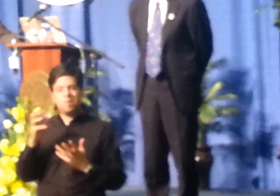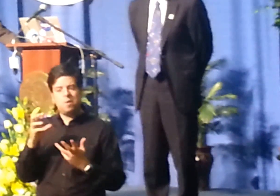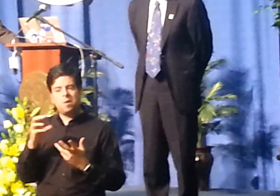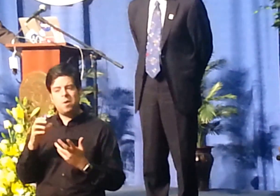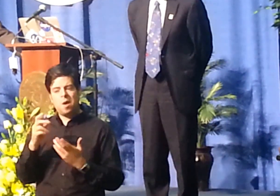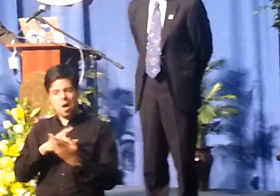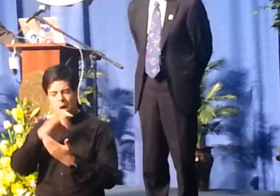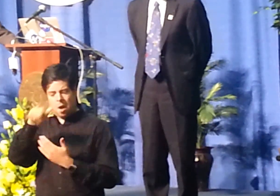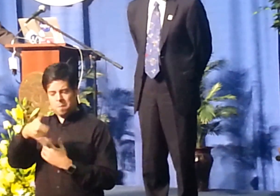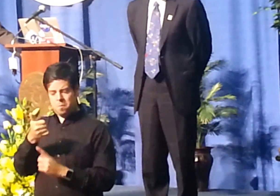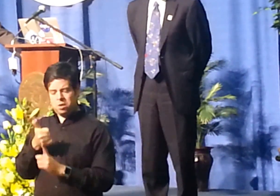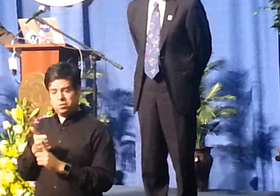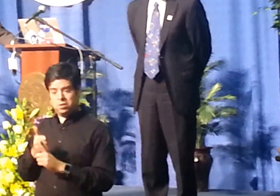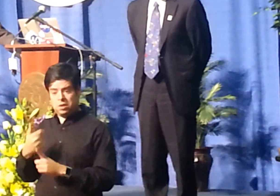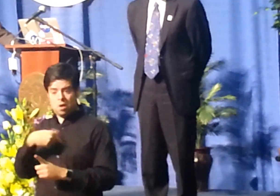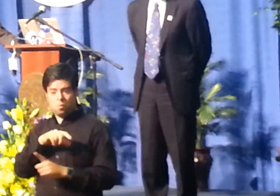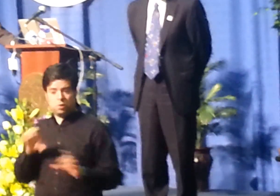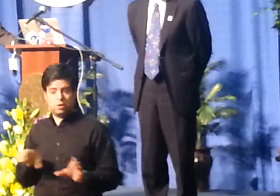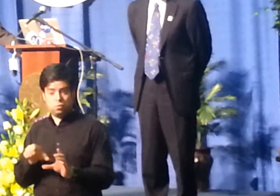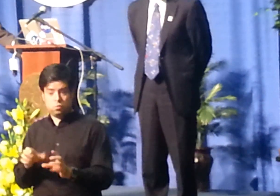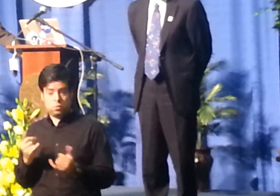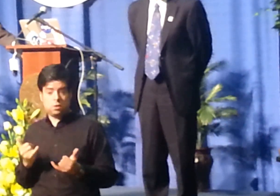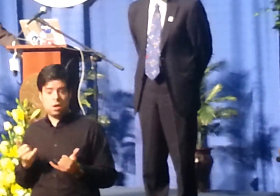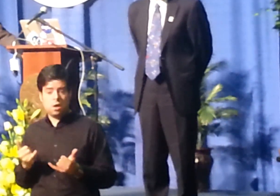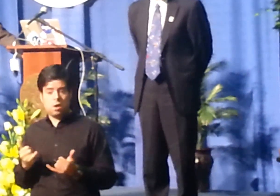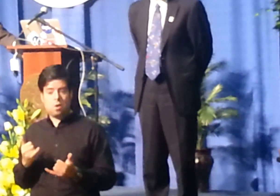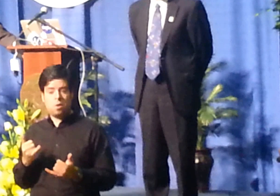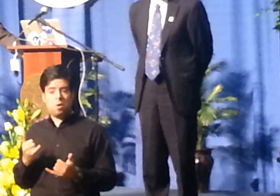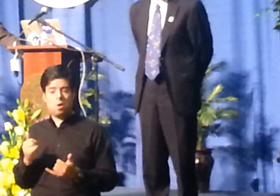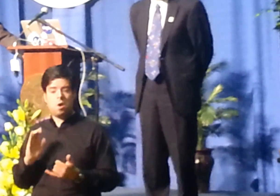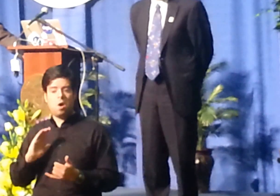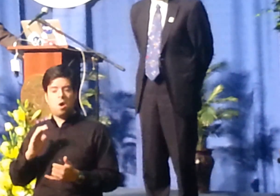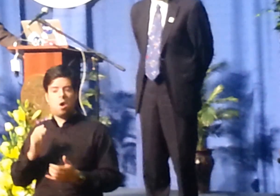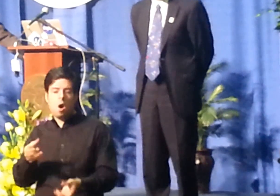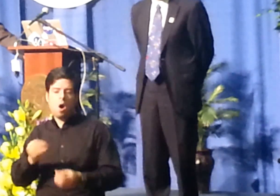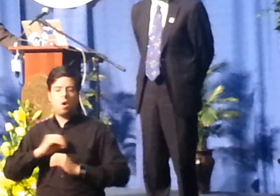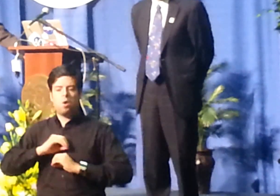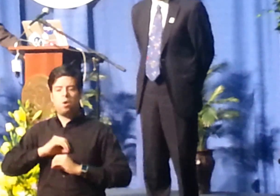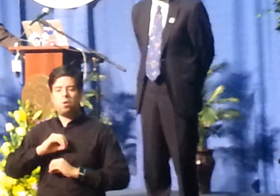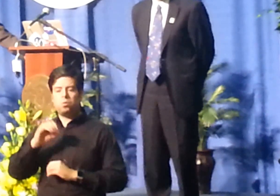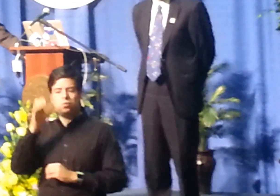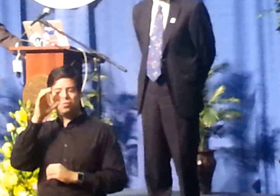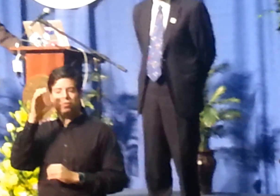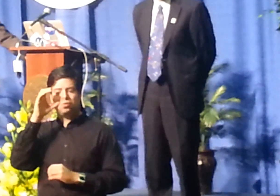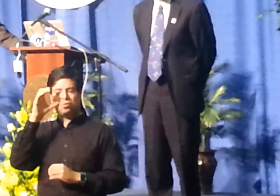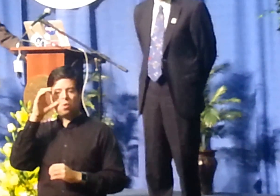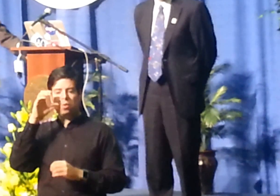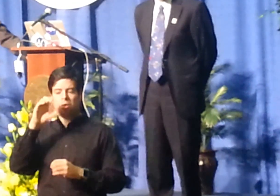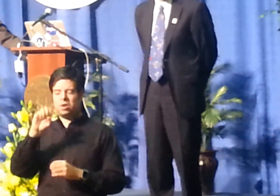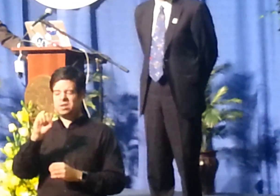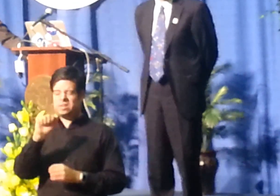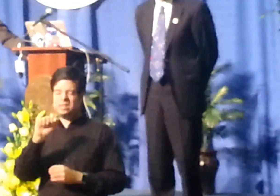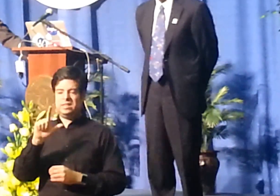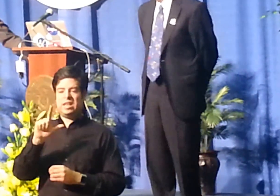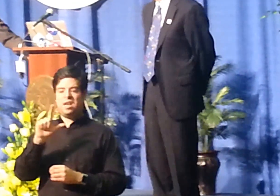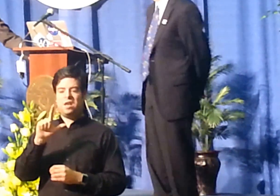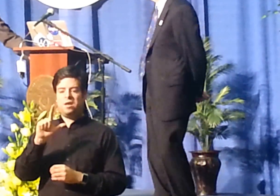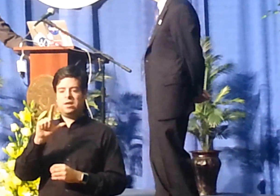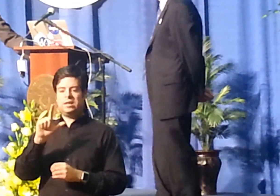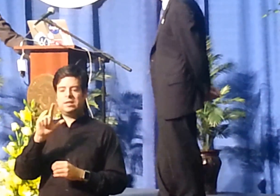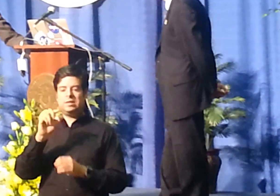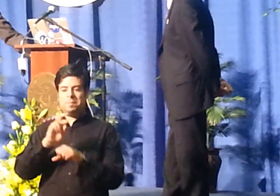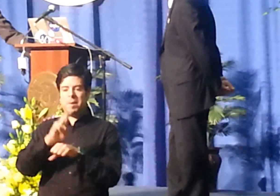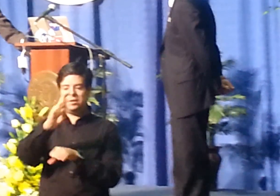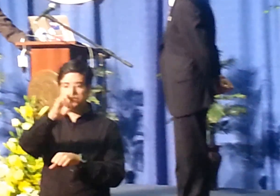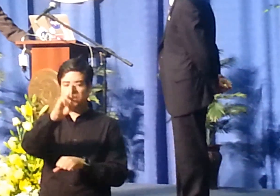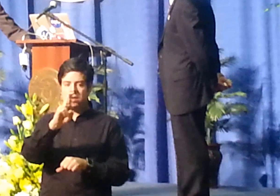A project that we're going to do, we are doing, is we're going to fly our own solar sail spacecraft. I didn't want to